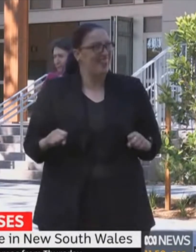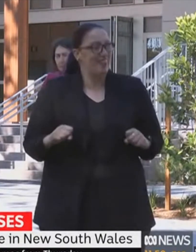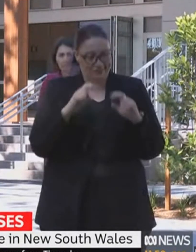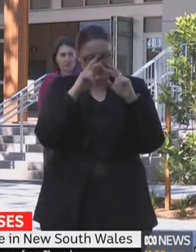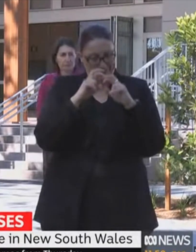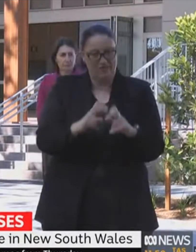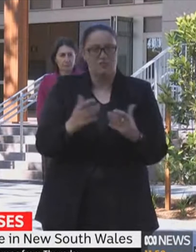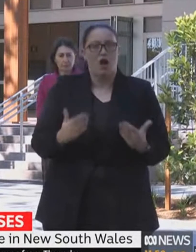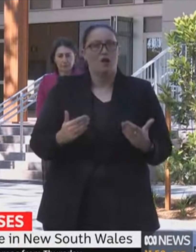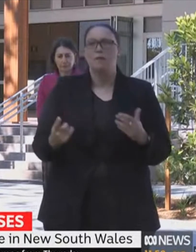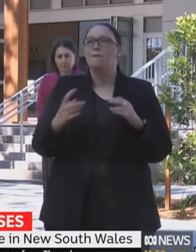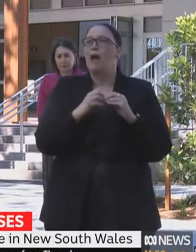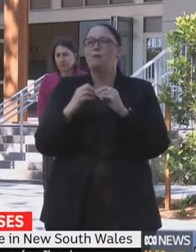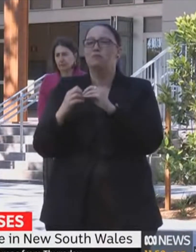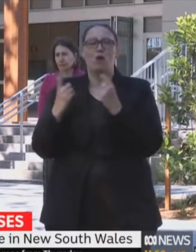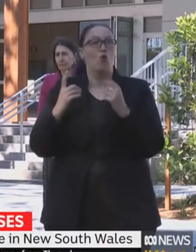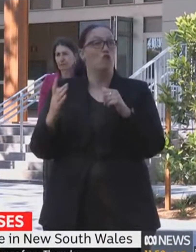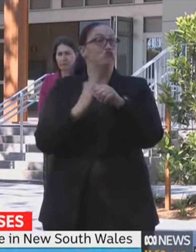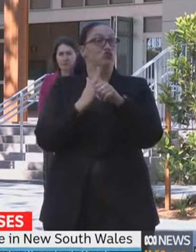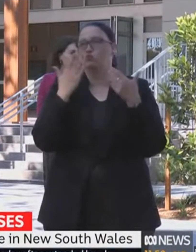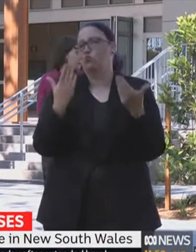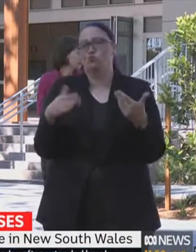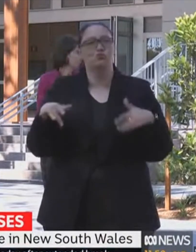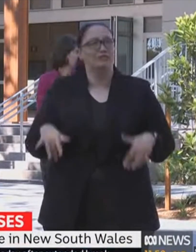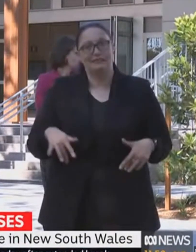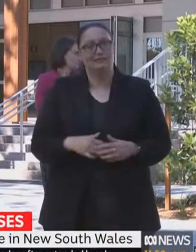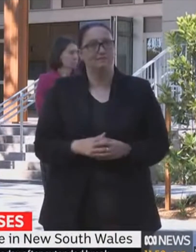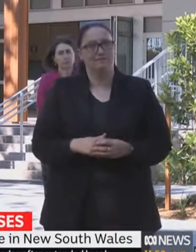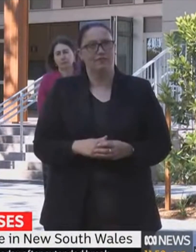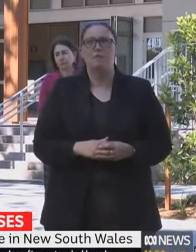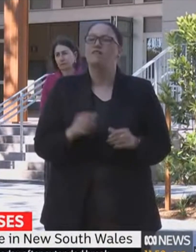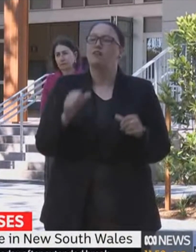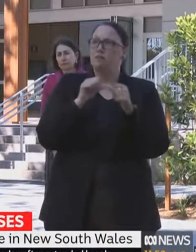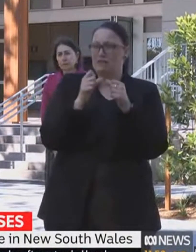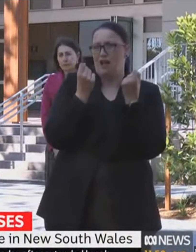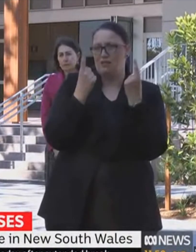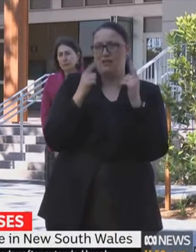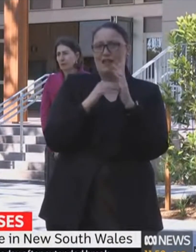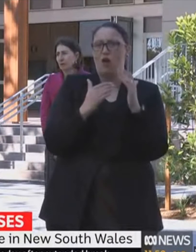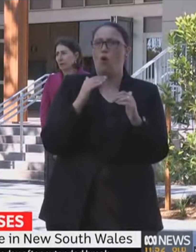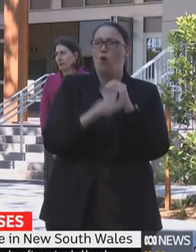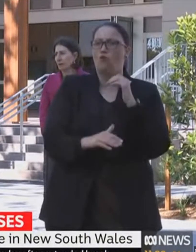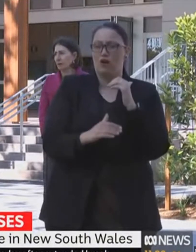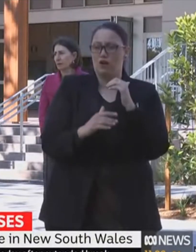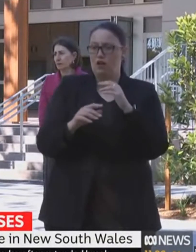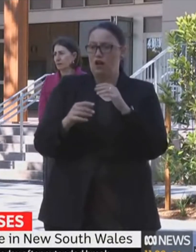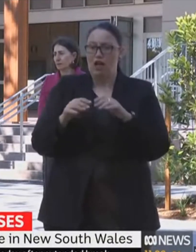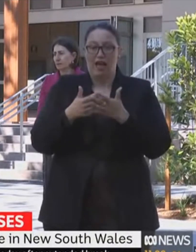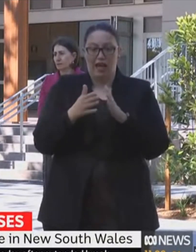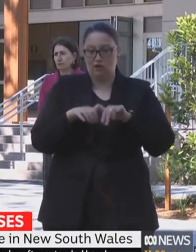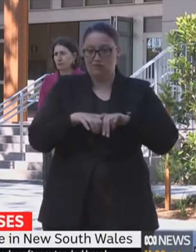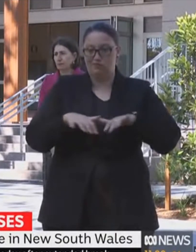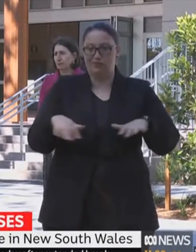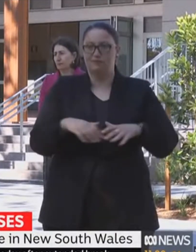for that outbreak, we're not clear on who was the original source, but we do have a better handle on the chains of